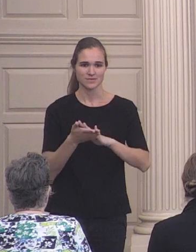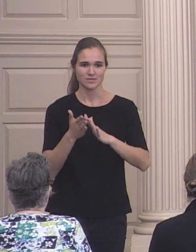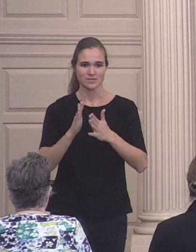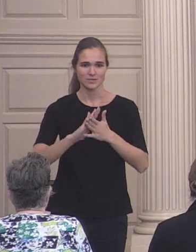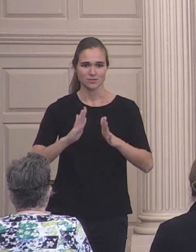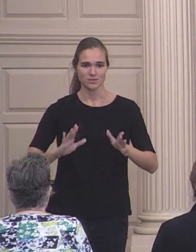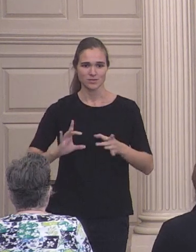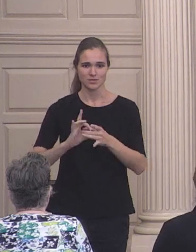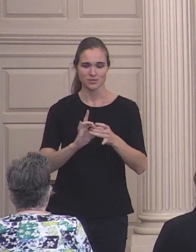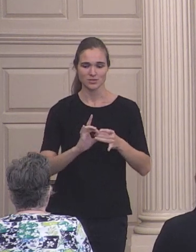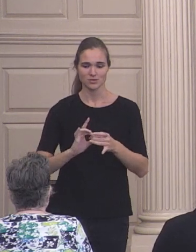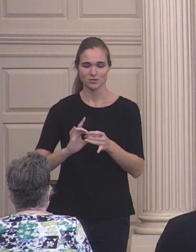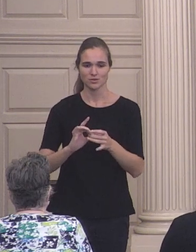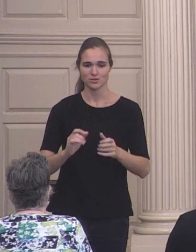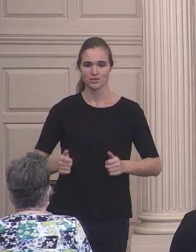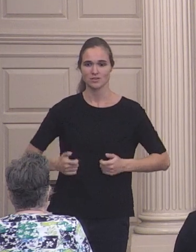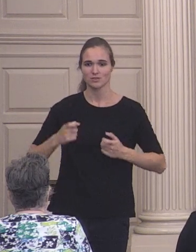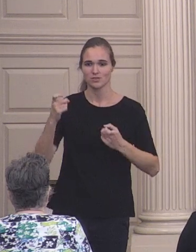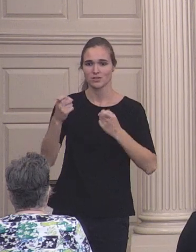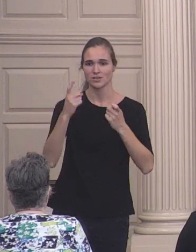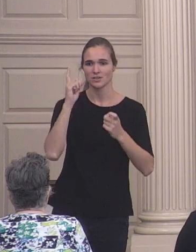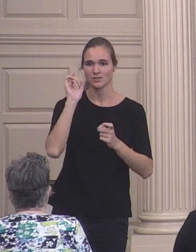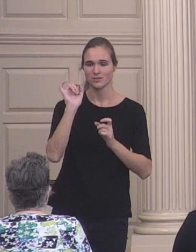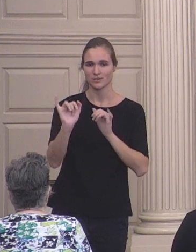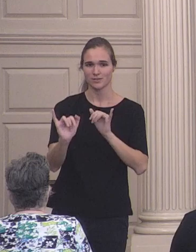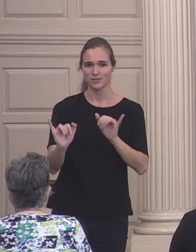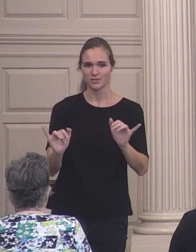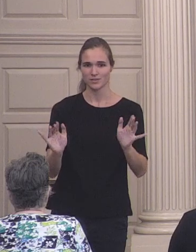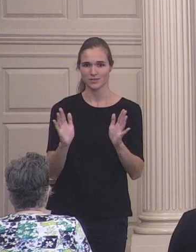reign forever and ever. Amen.